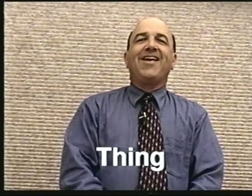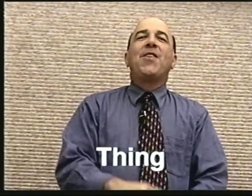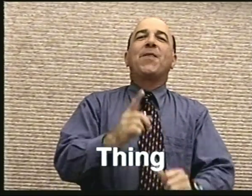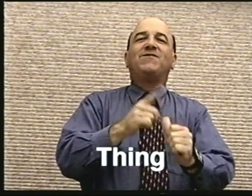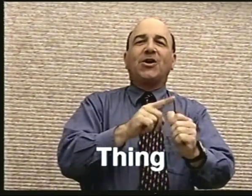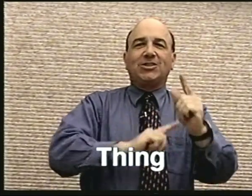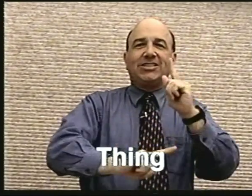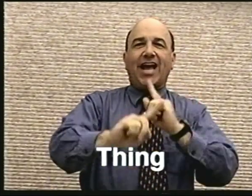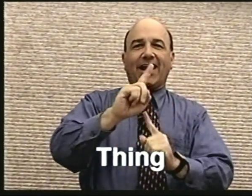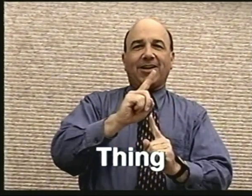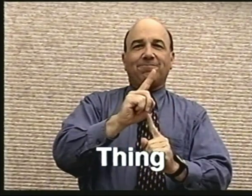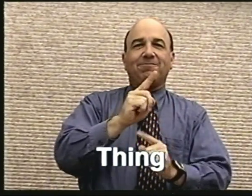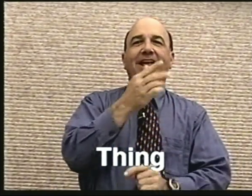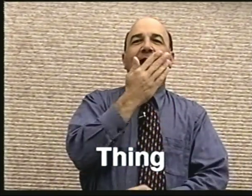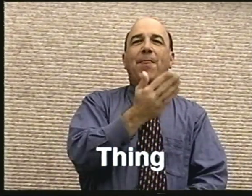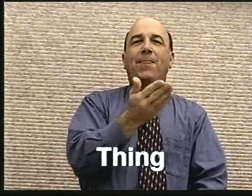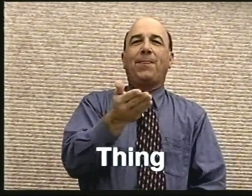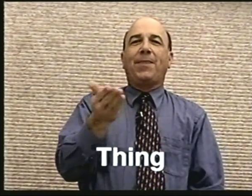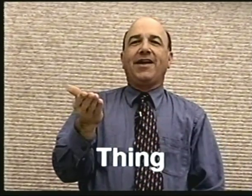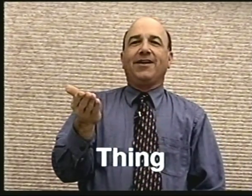The first sign, bing,